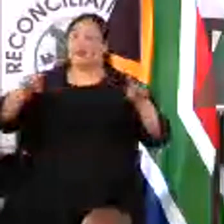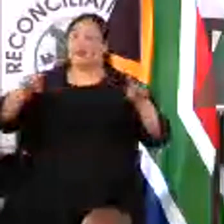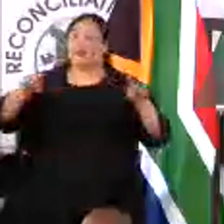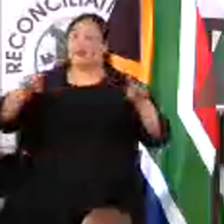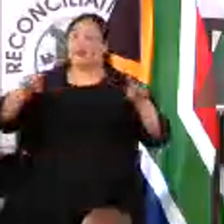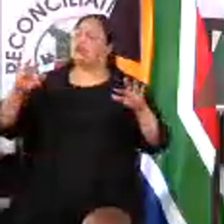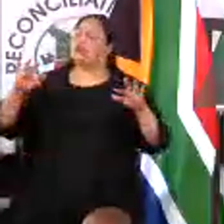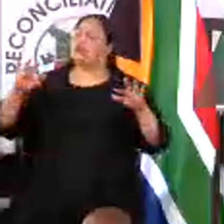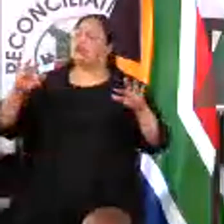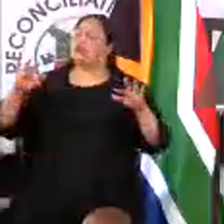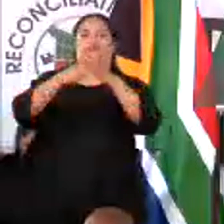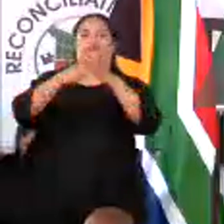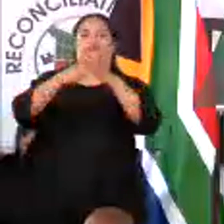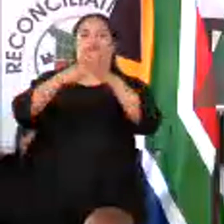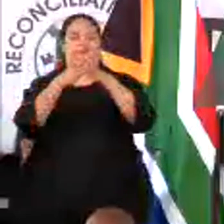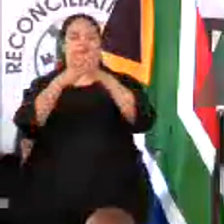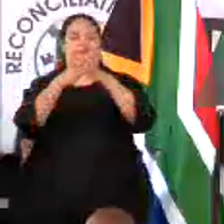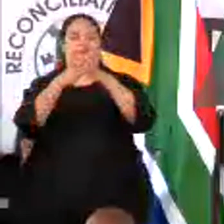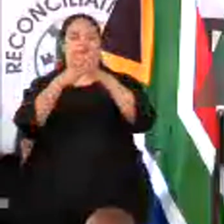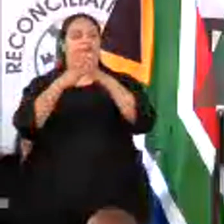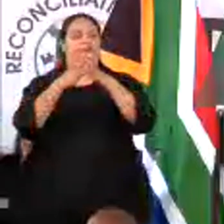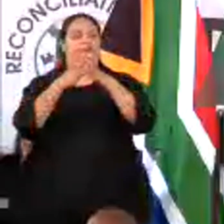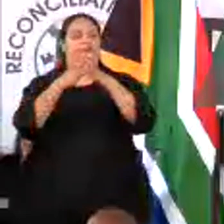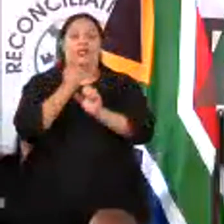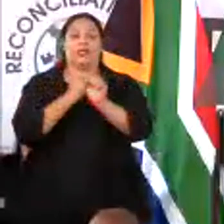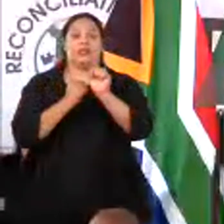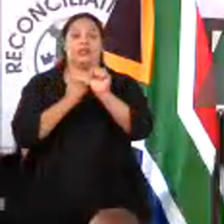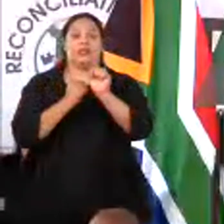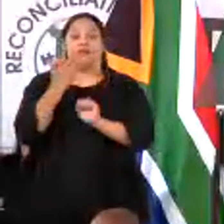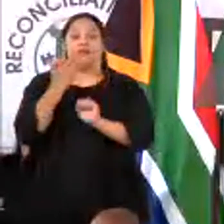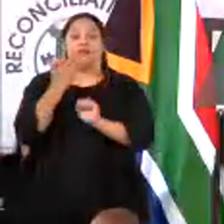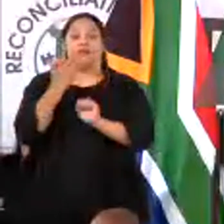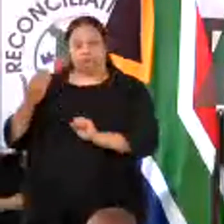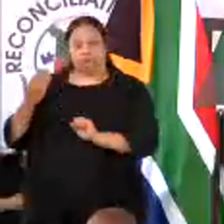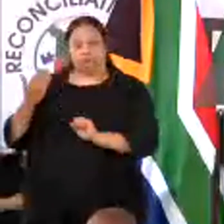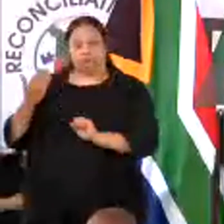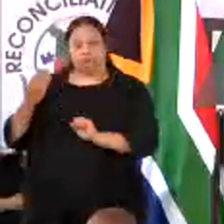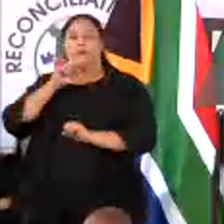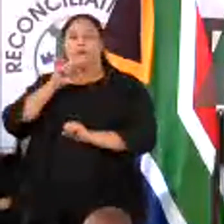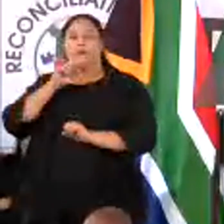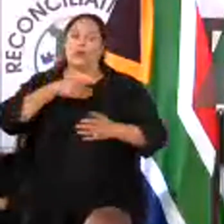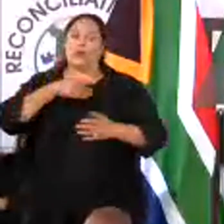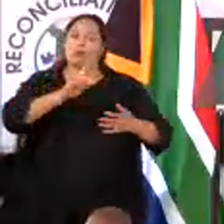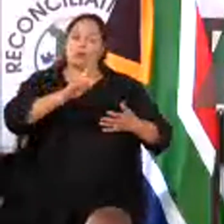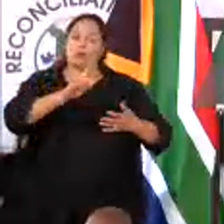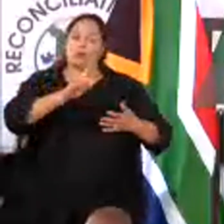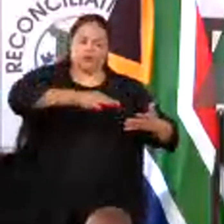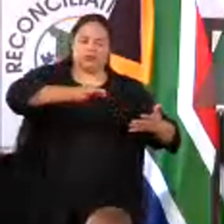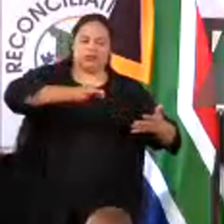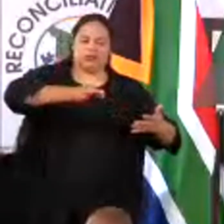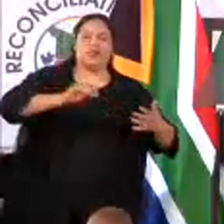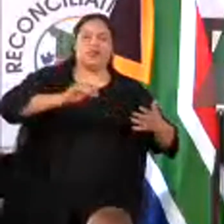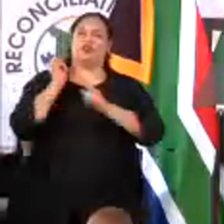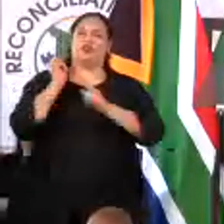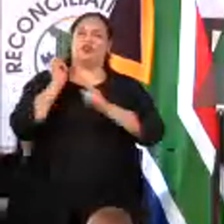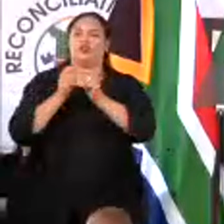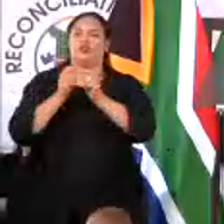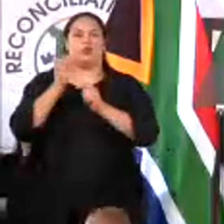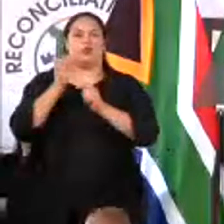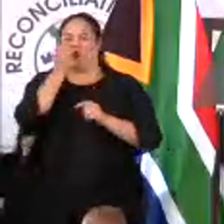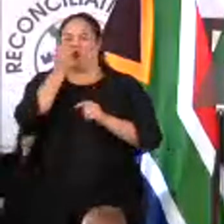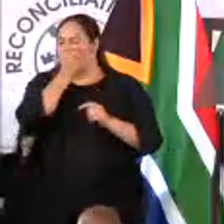people unite. 5 years ago, we signed the Traditional and